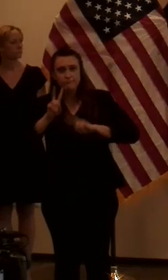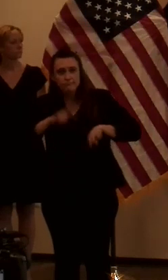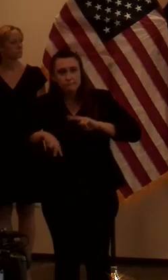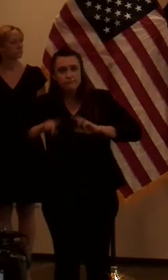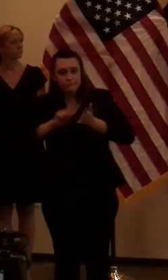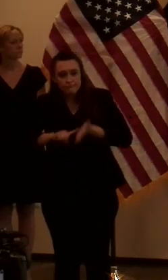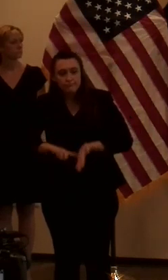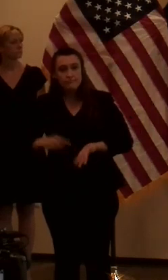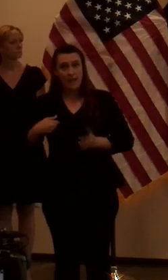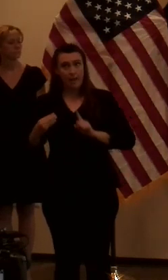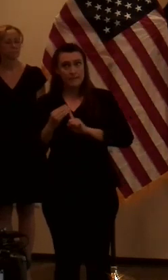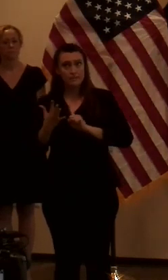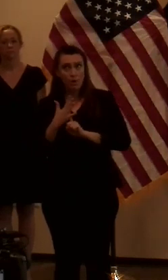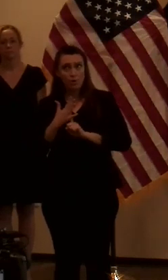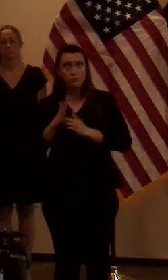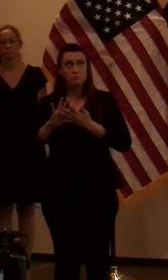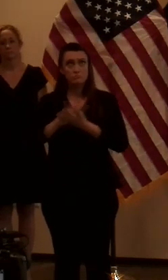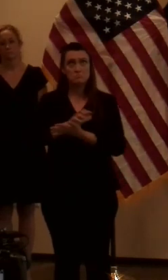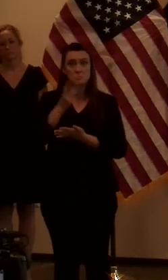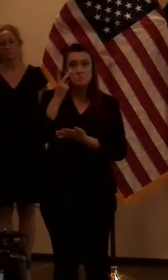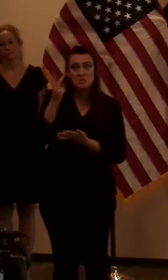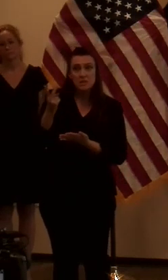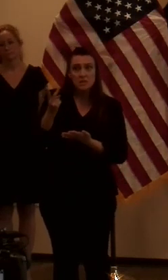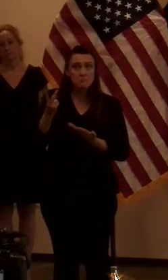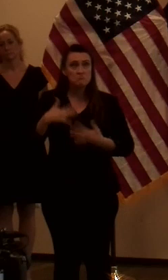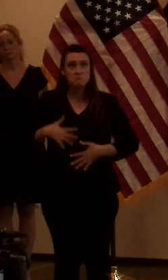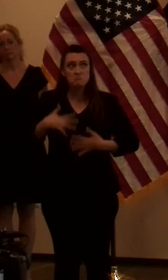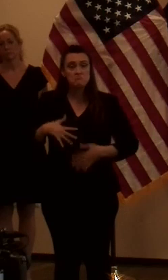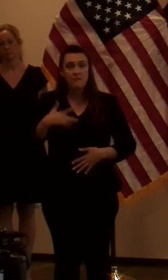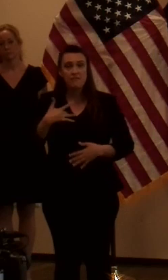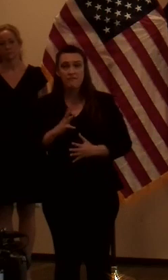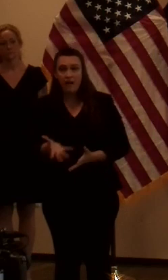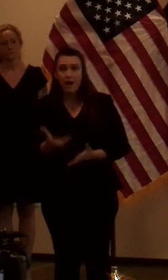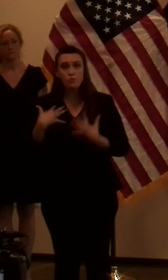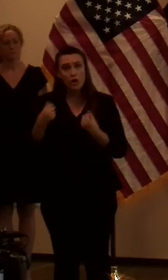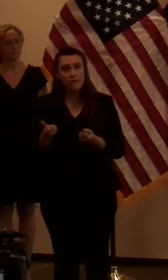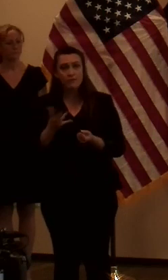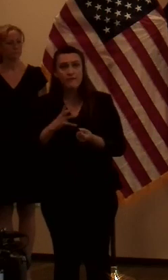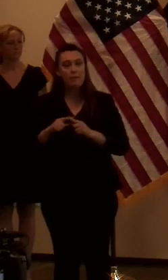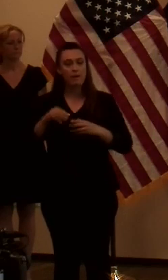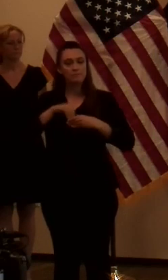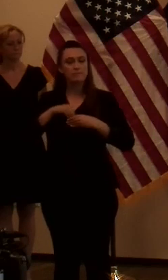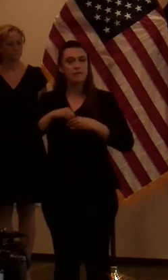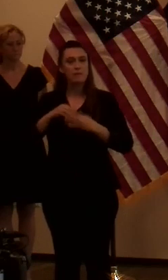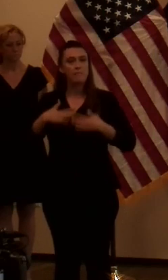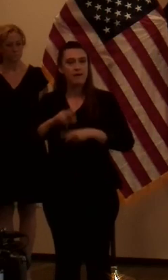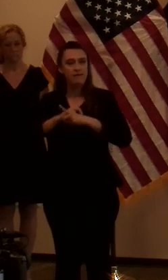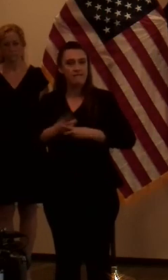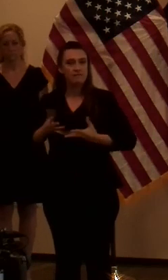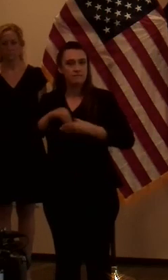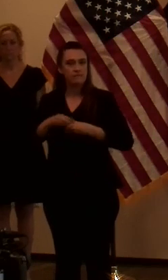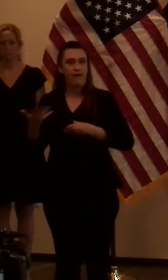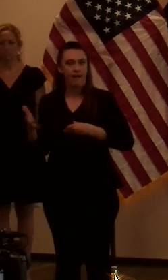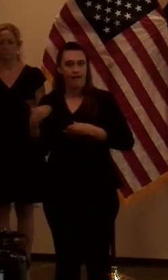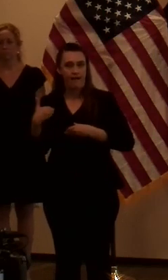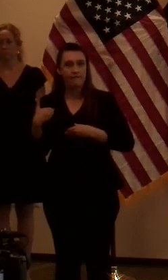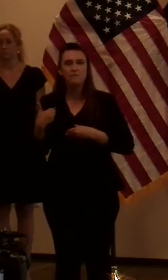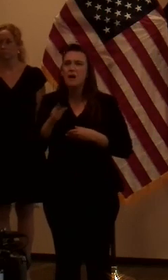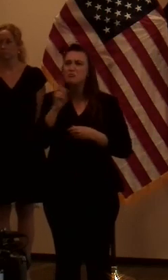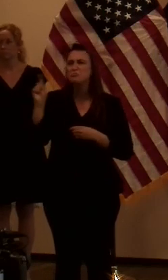been exposed to the virus, had COVID-19, and recovered. I'm certain we all know people that were sick